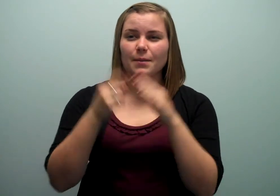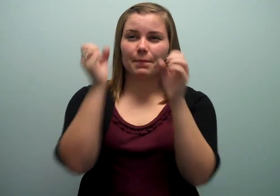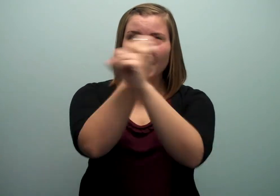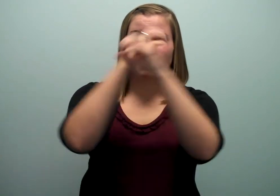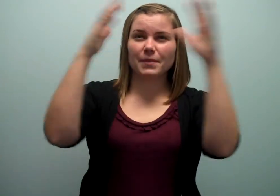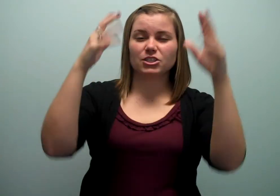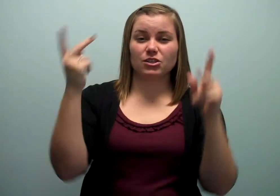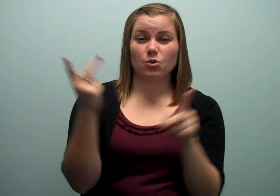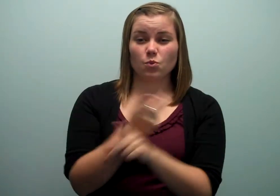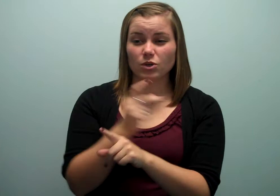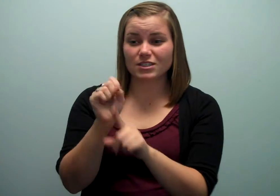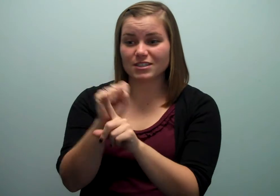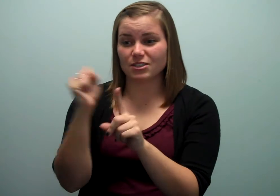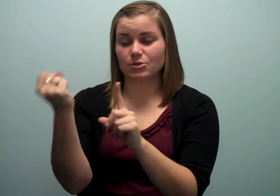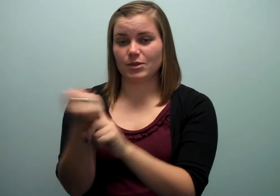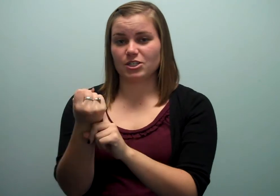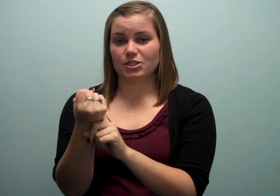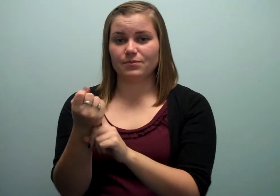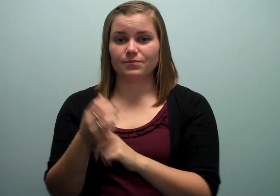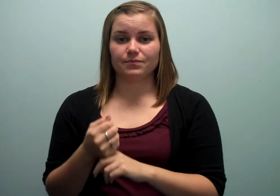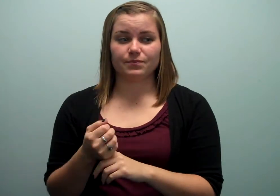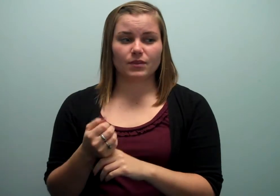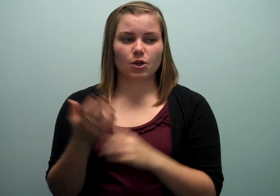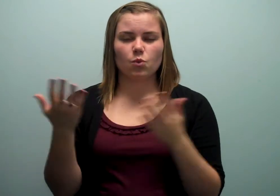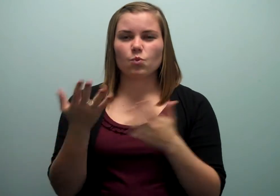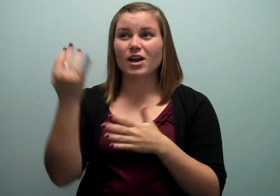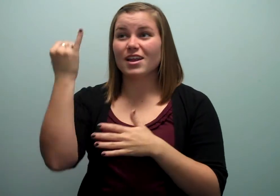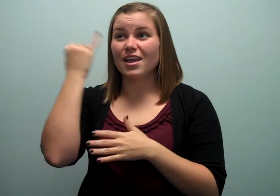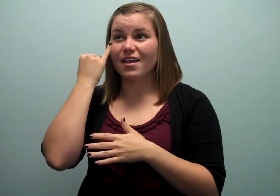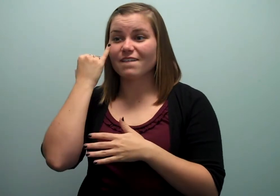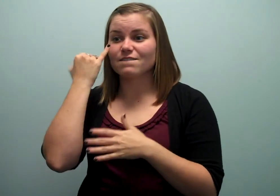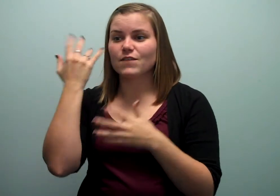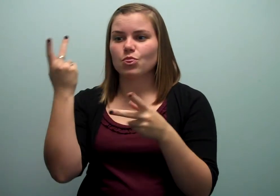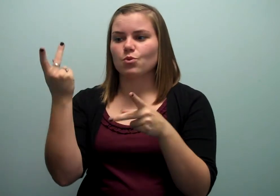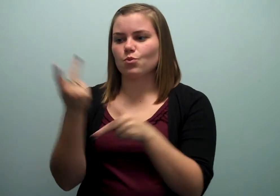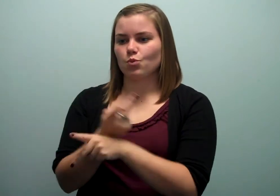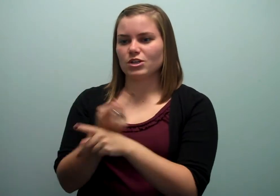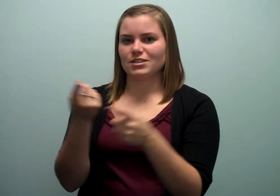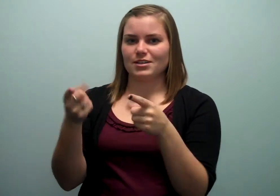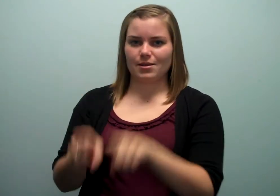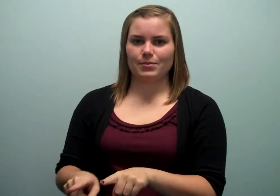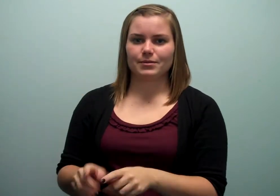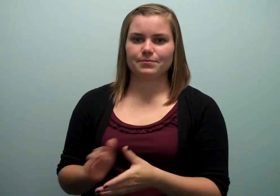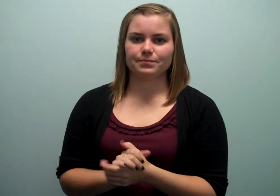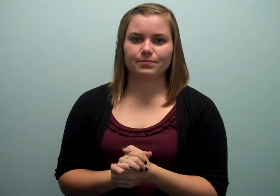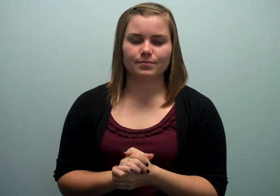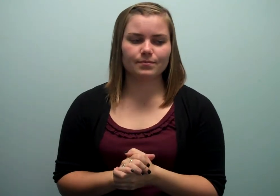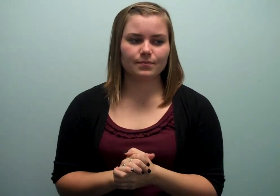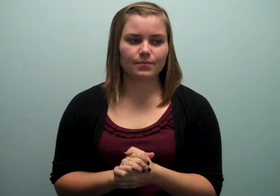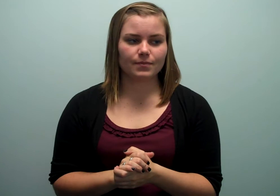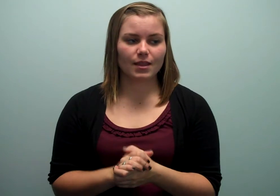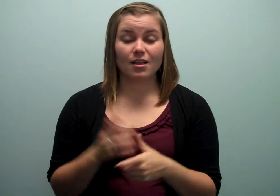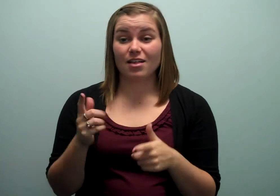worst possible consequences. What if the worst happened? And imagine